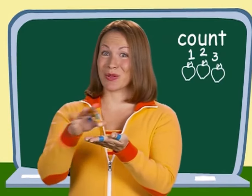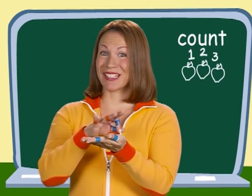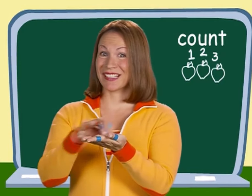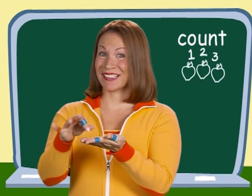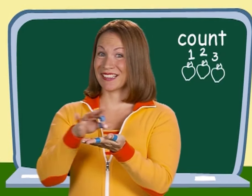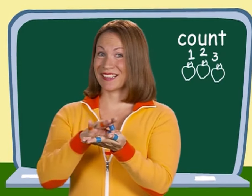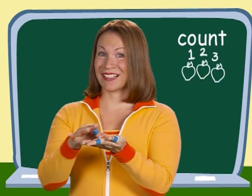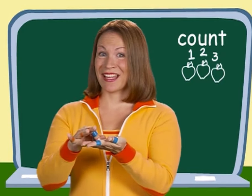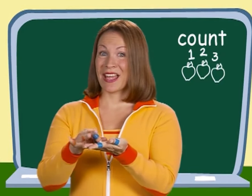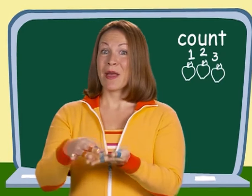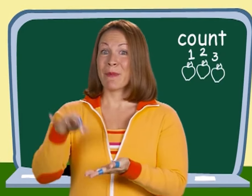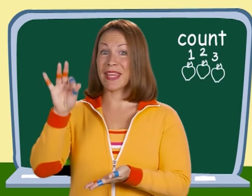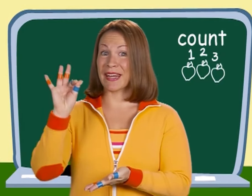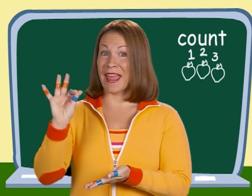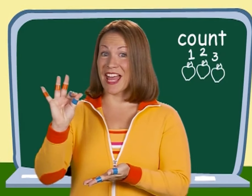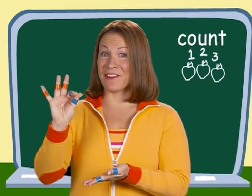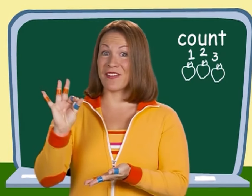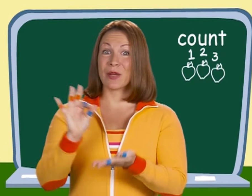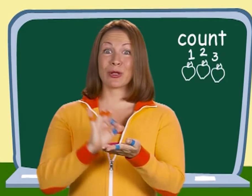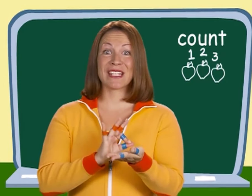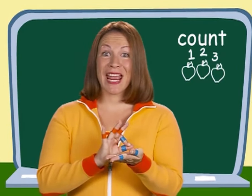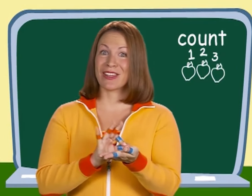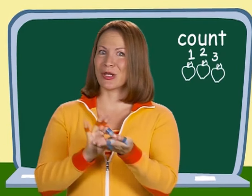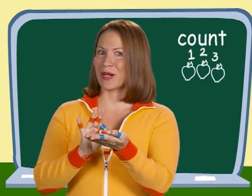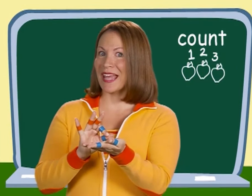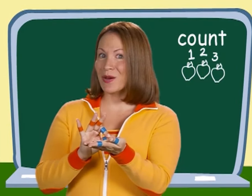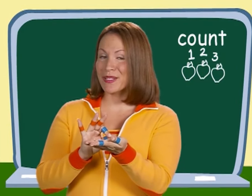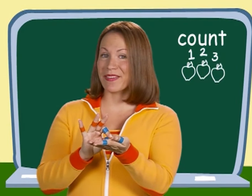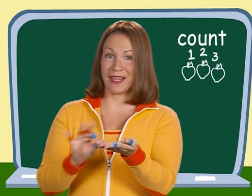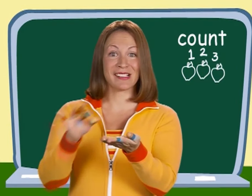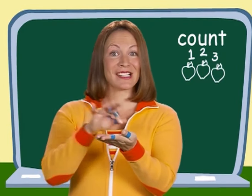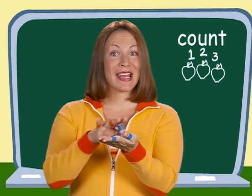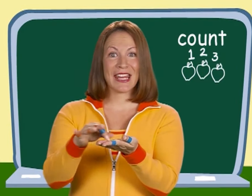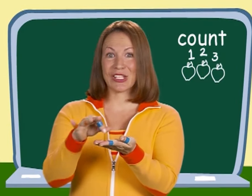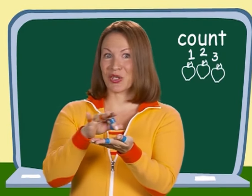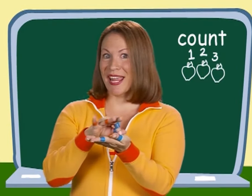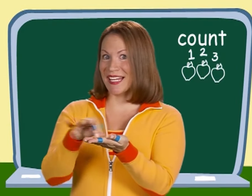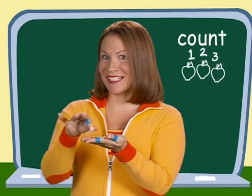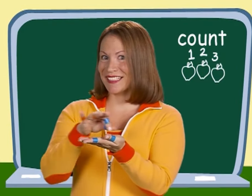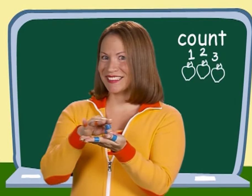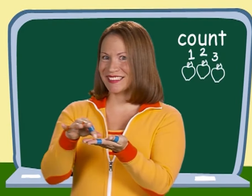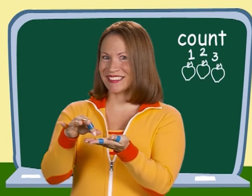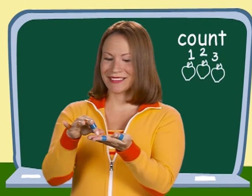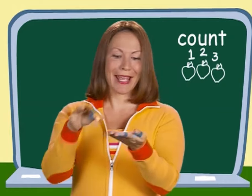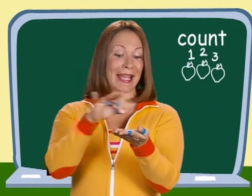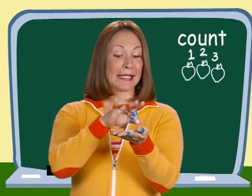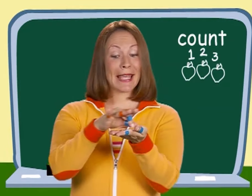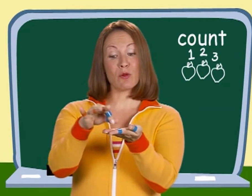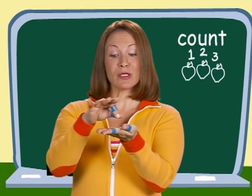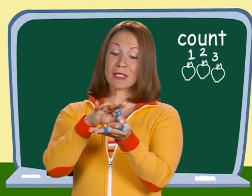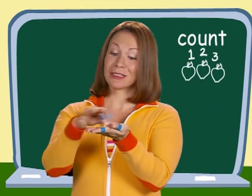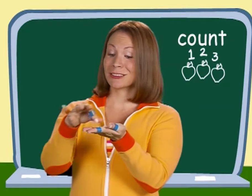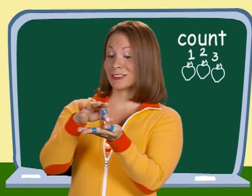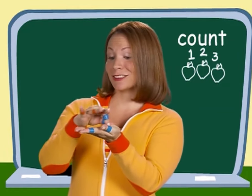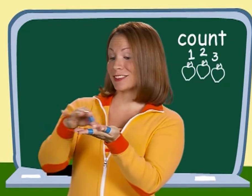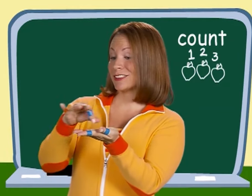Count. Make an F and pretend that you are counting things in your hand. Count.